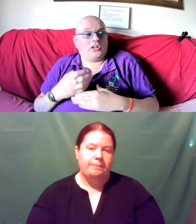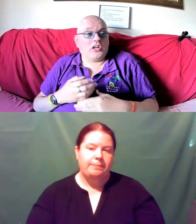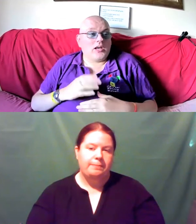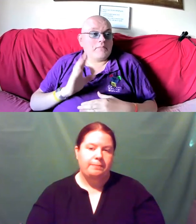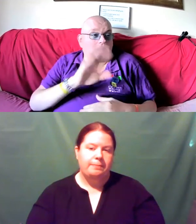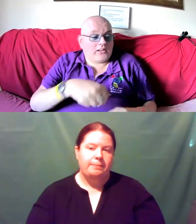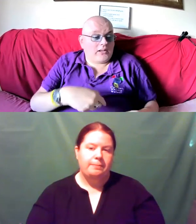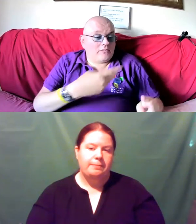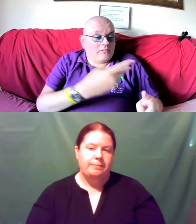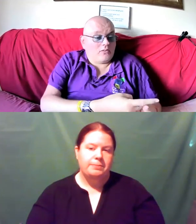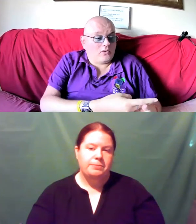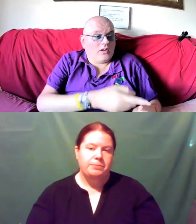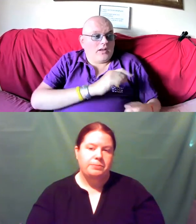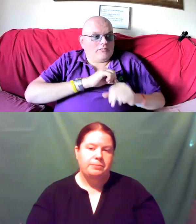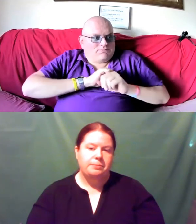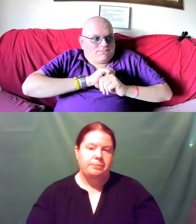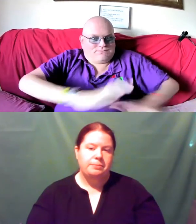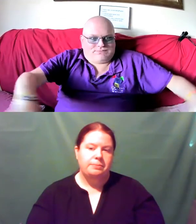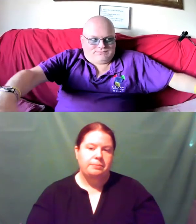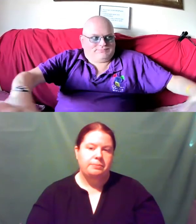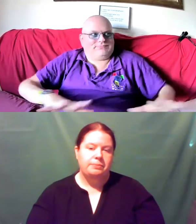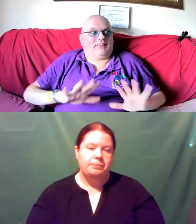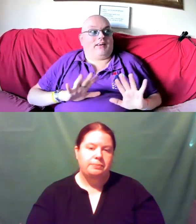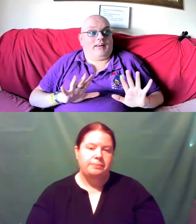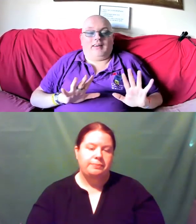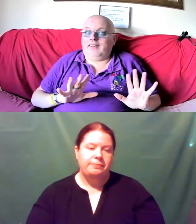it did go a bit viral.